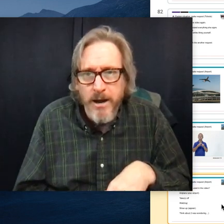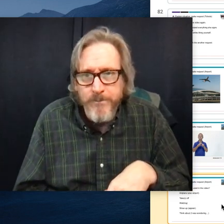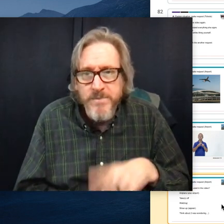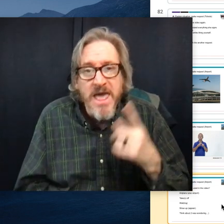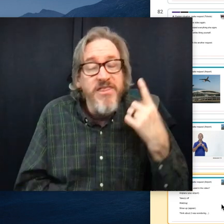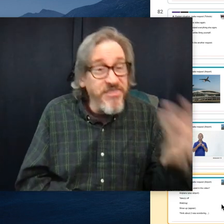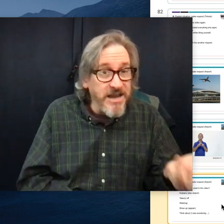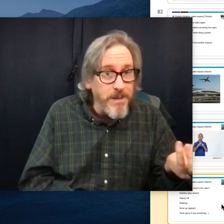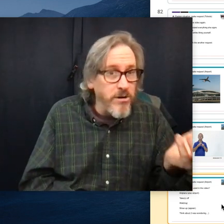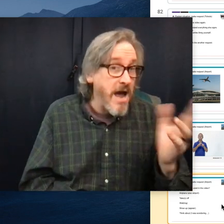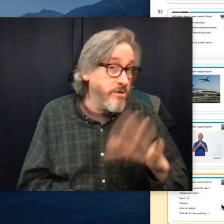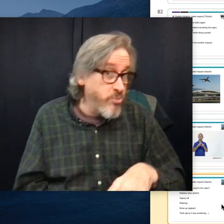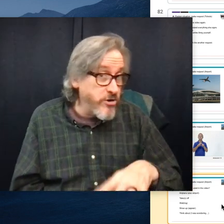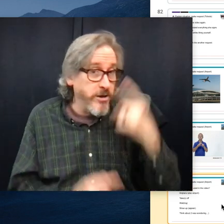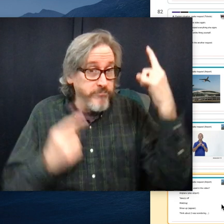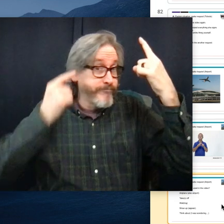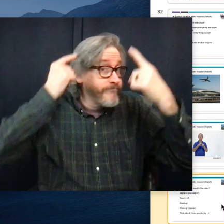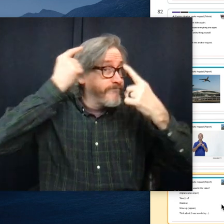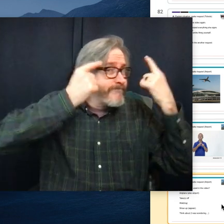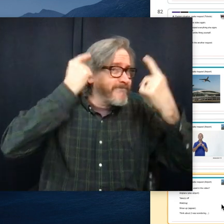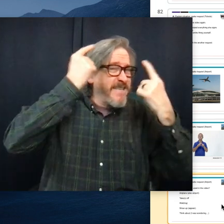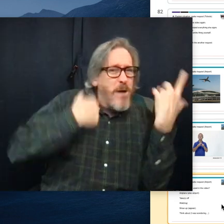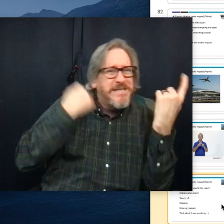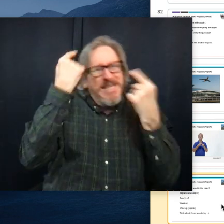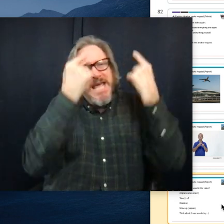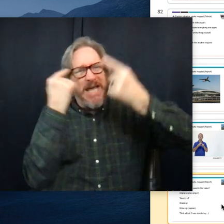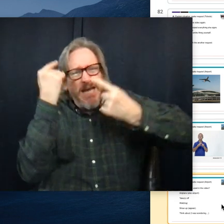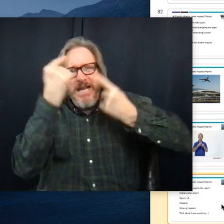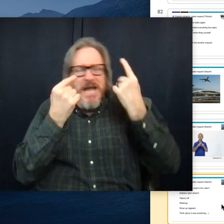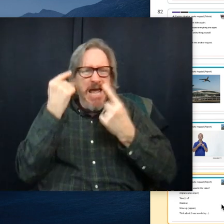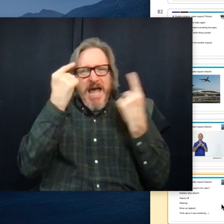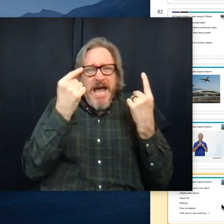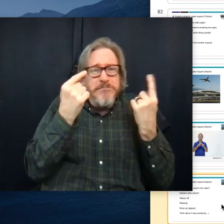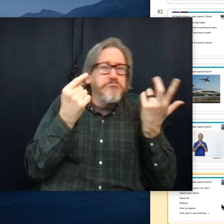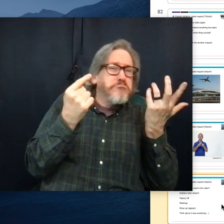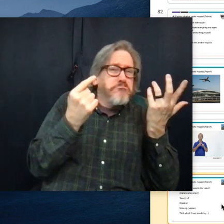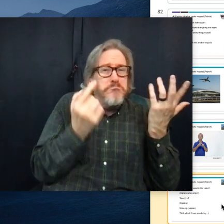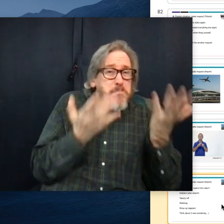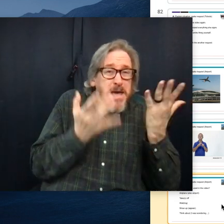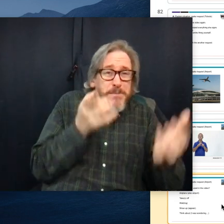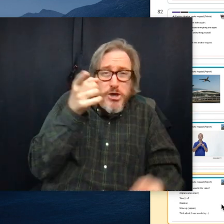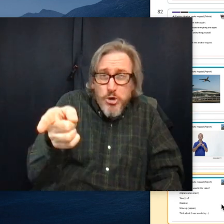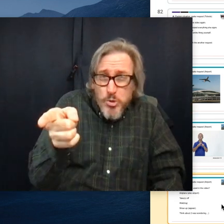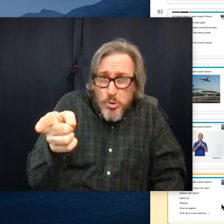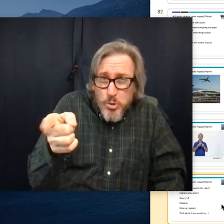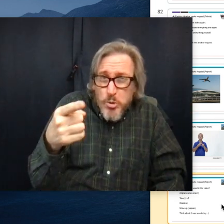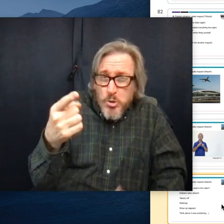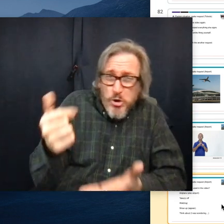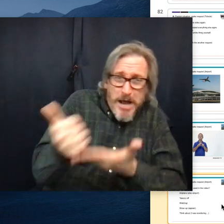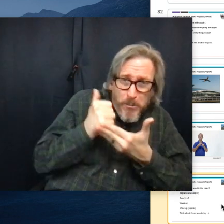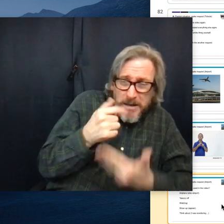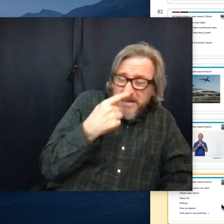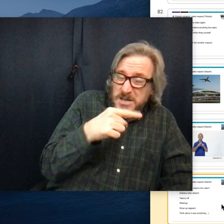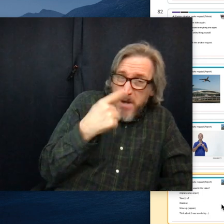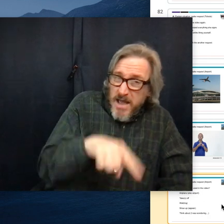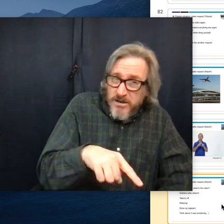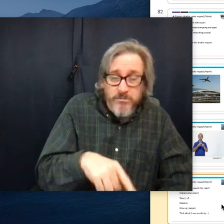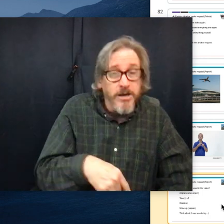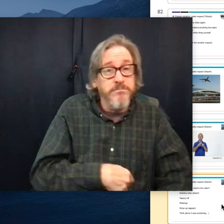Because it's a quick one to finger spell. I know right now, ASL 1 and 2, it's not quick to finger spell anything. But once